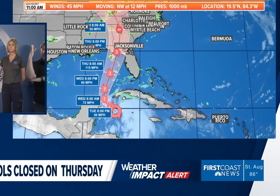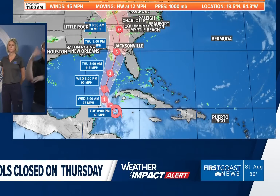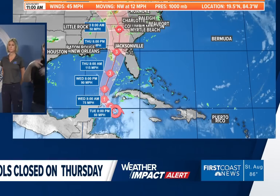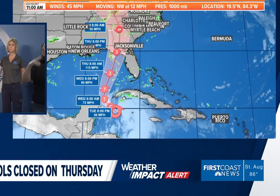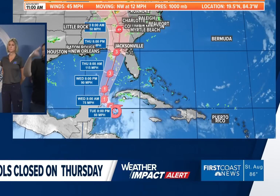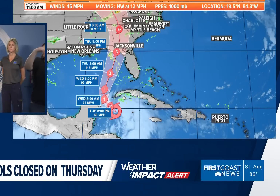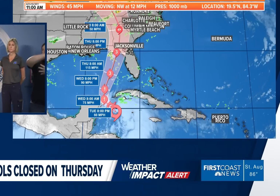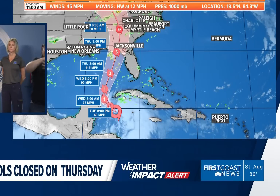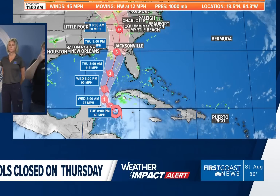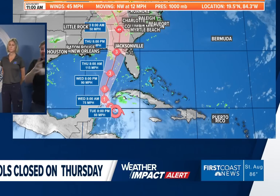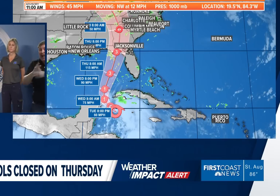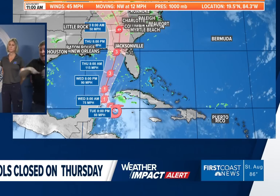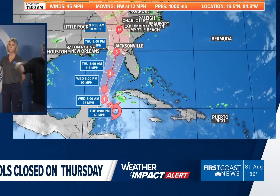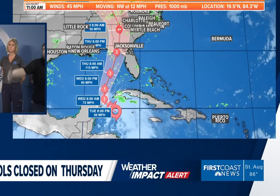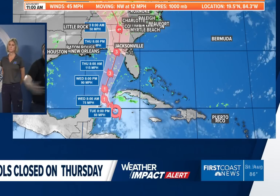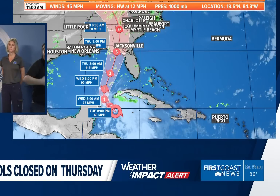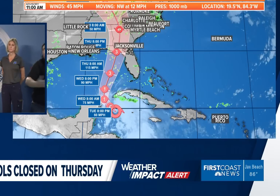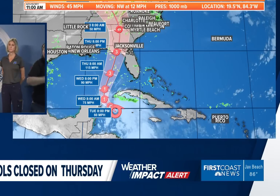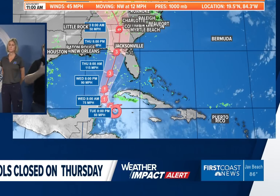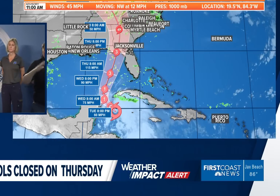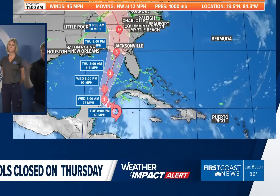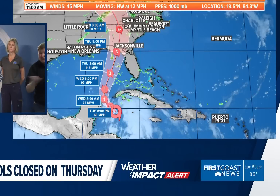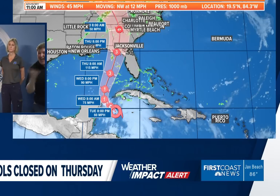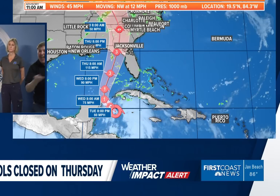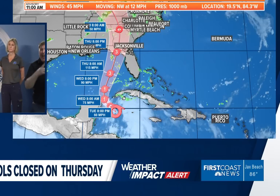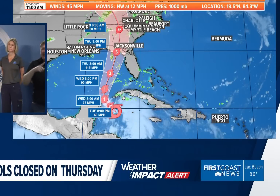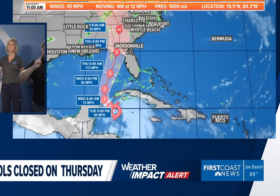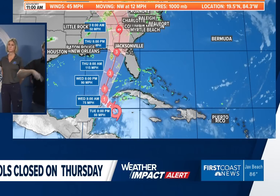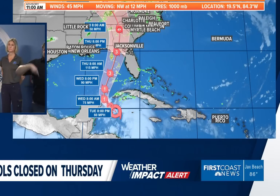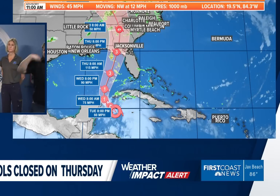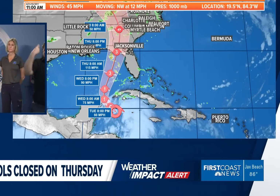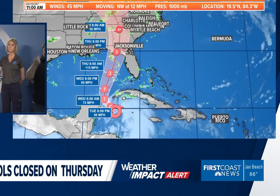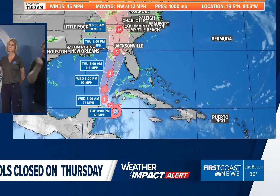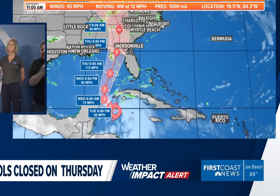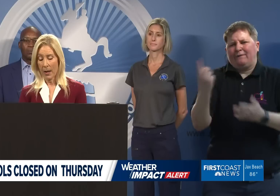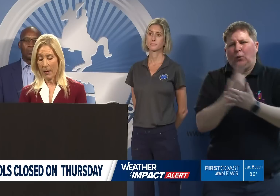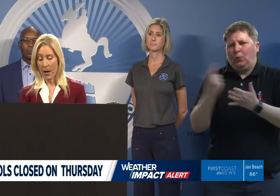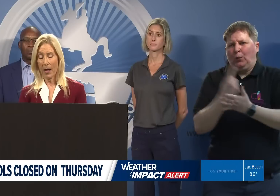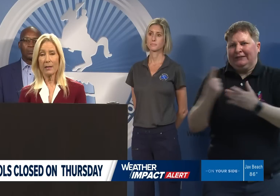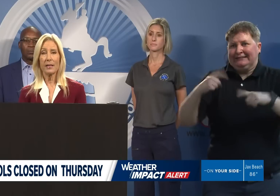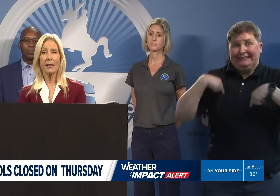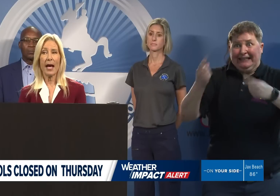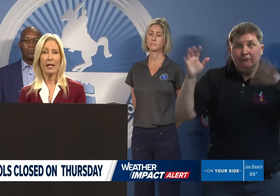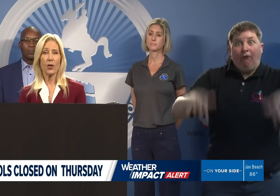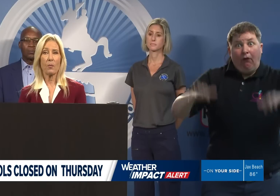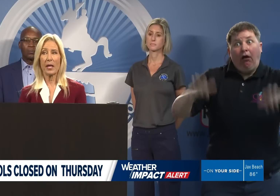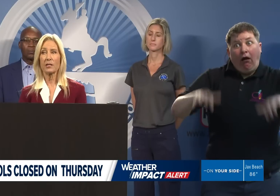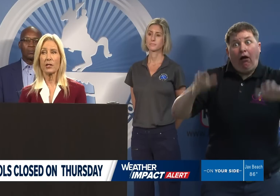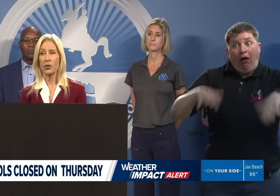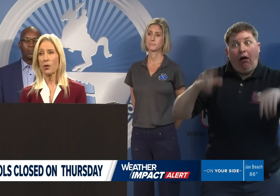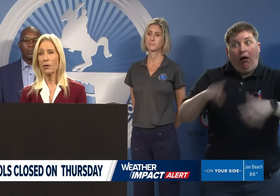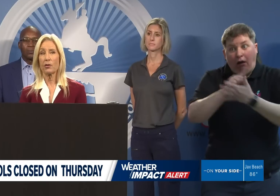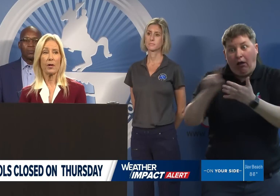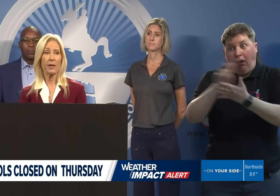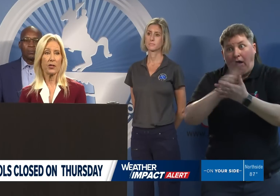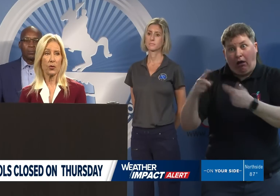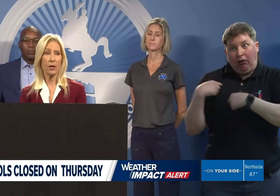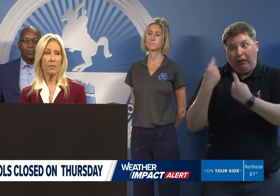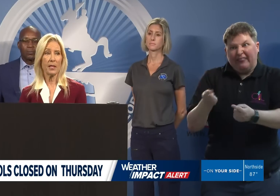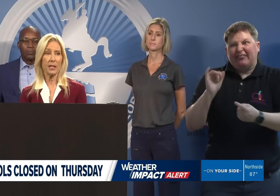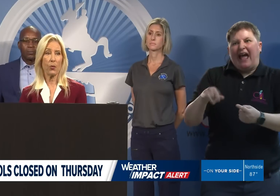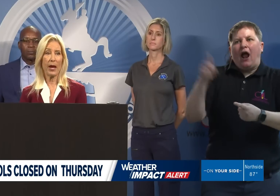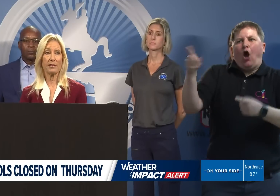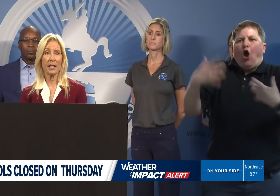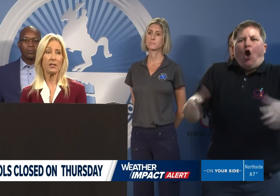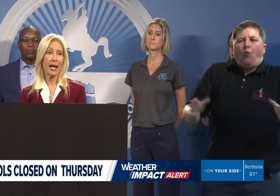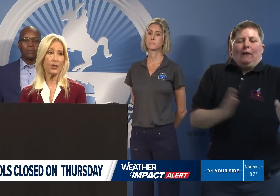advance of the storm. The good news is they've been doing a lot of that for weeks, ever since we had this really heavy rain. Honestly, that is our biggest concern during this